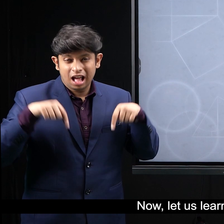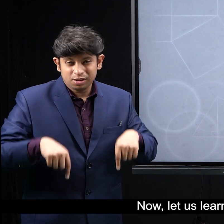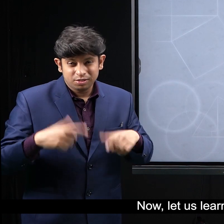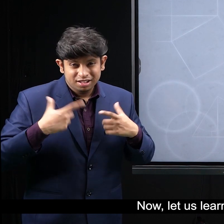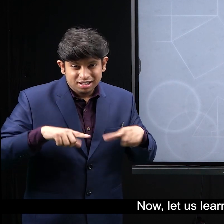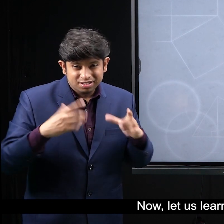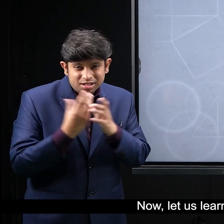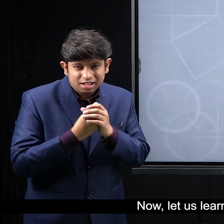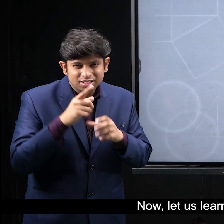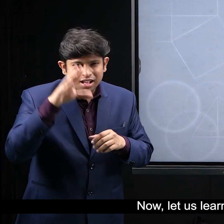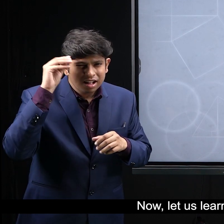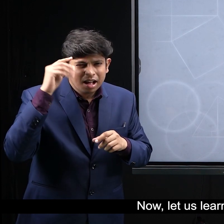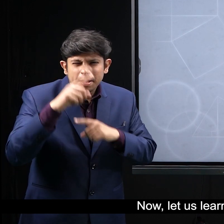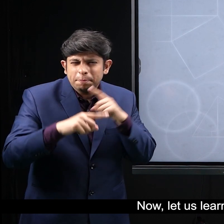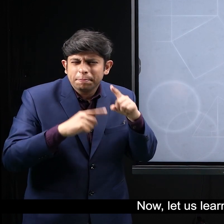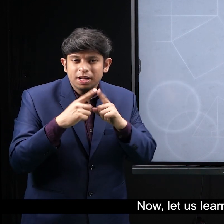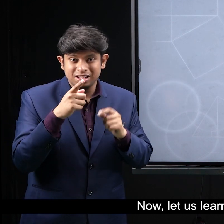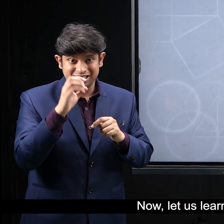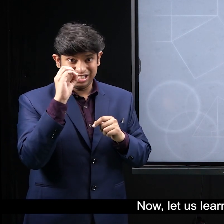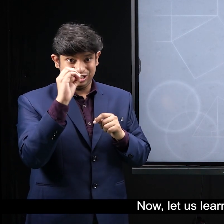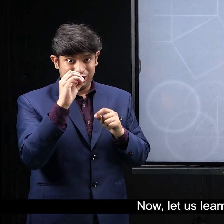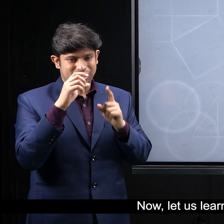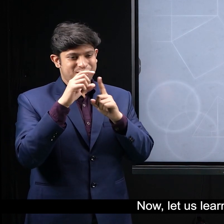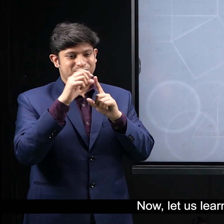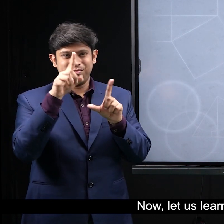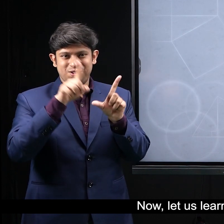Now, let us learn about the zero of a polynomial.